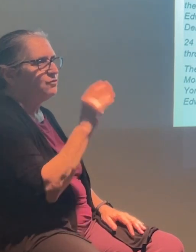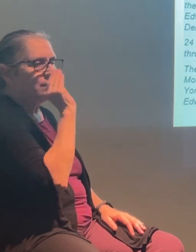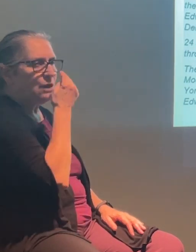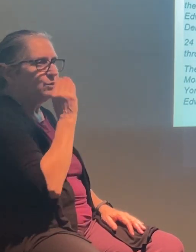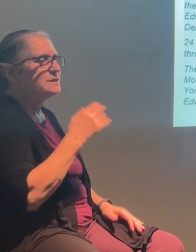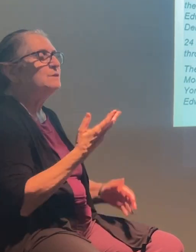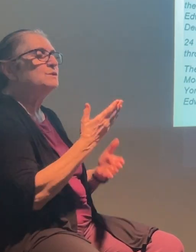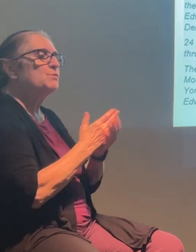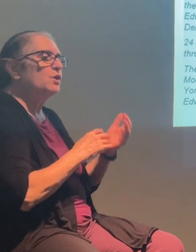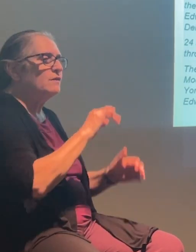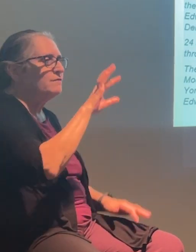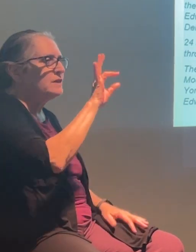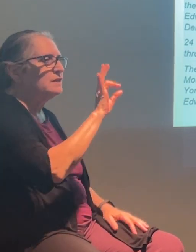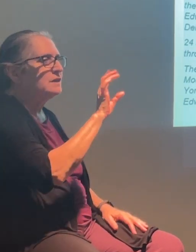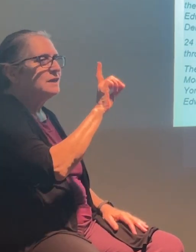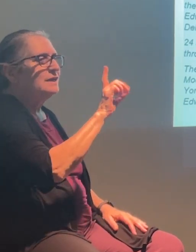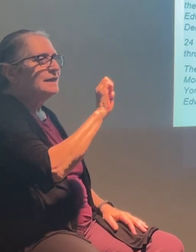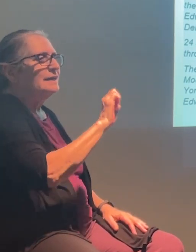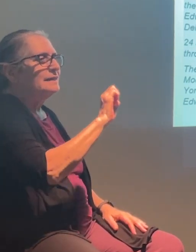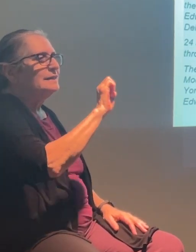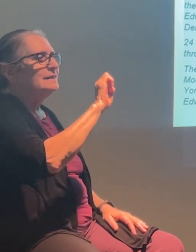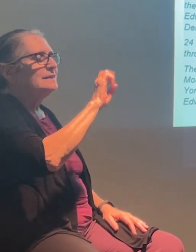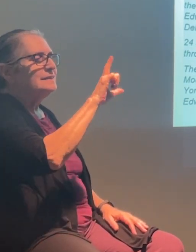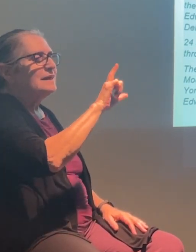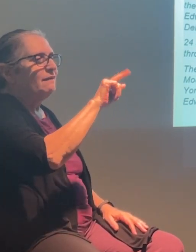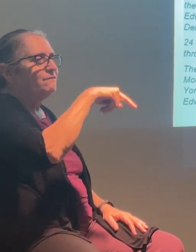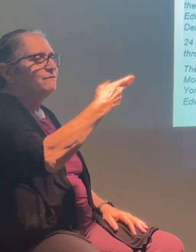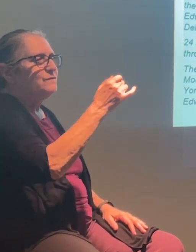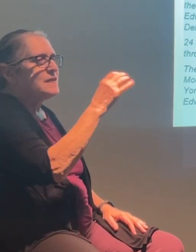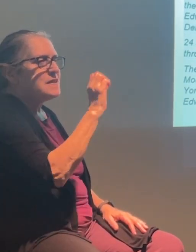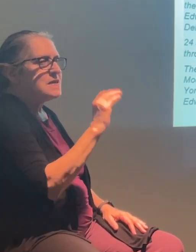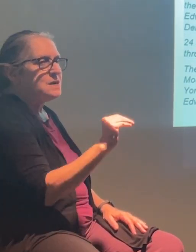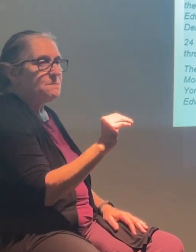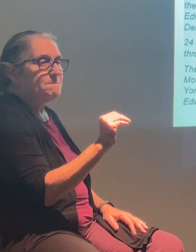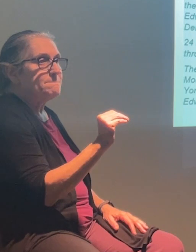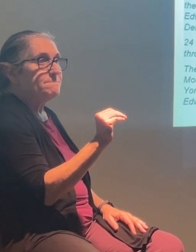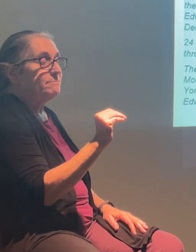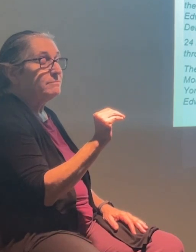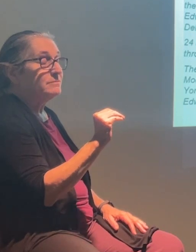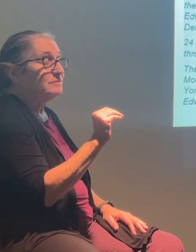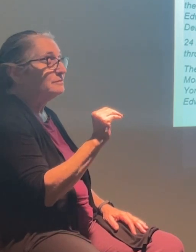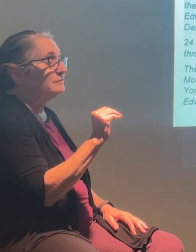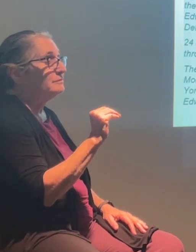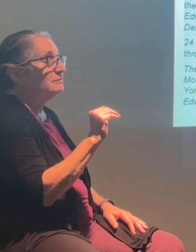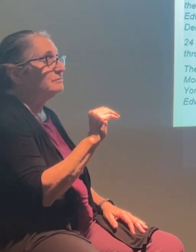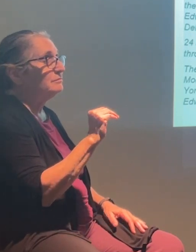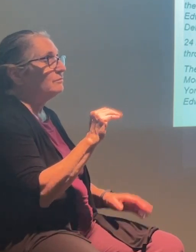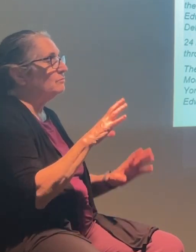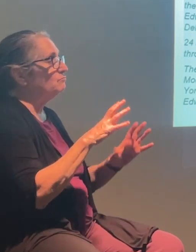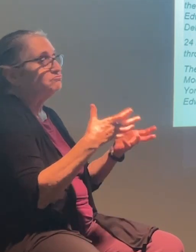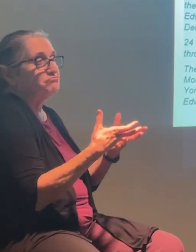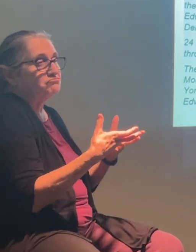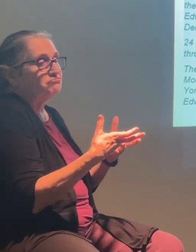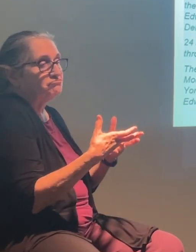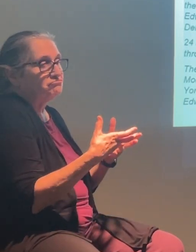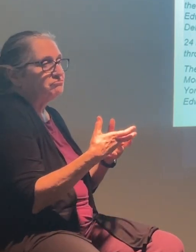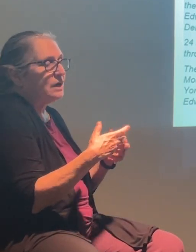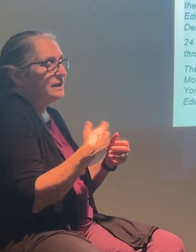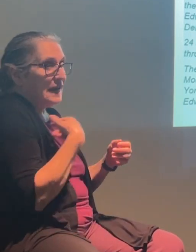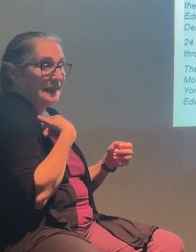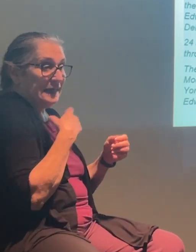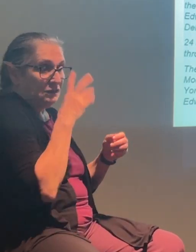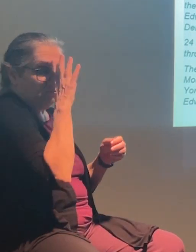of America and developed one species, actually, an hybrid. And I thought the photos, the